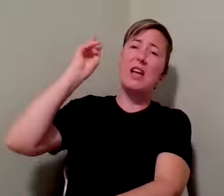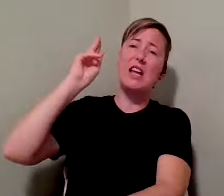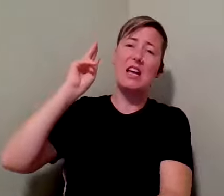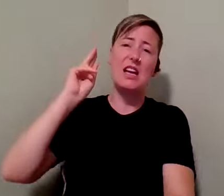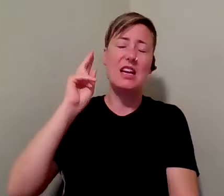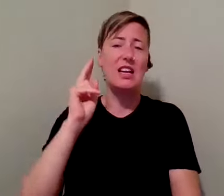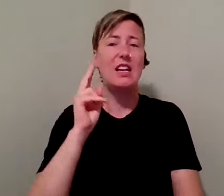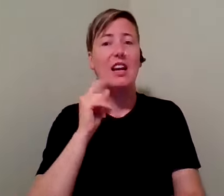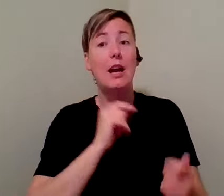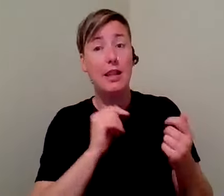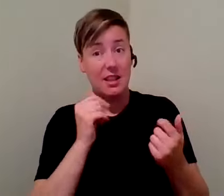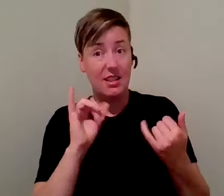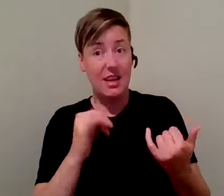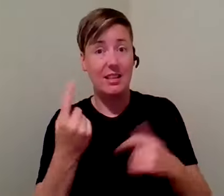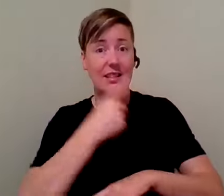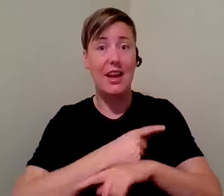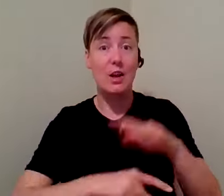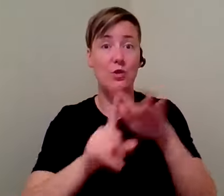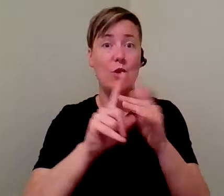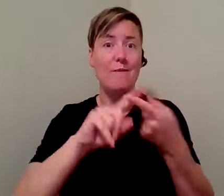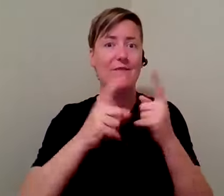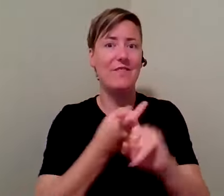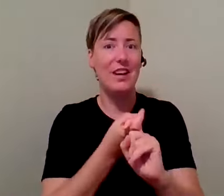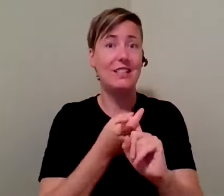I'm here for work. He said, what? They didn't remember hiring me either.